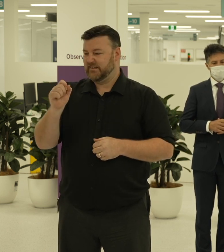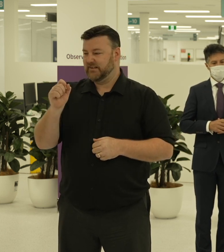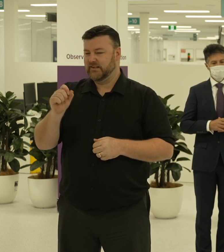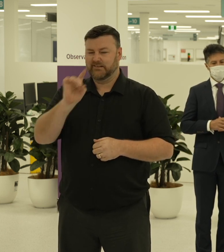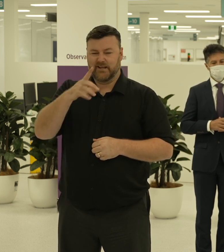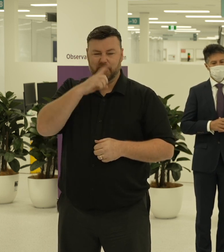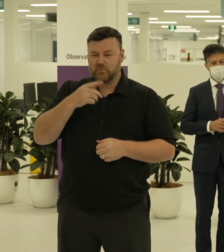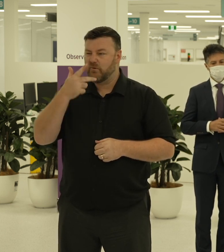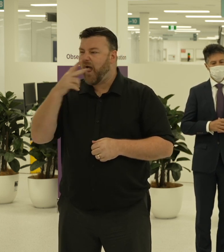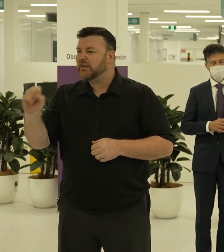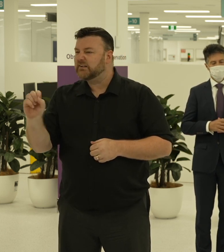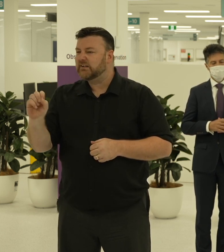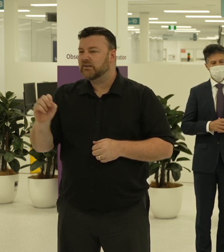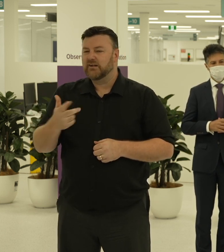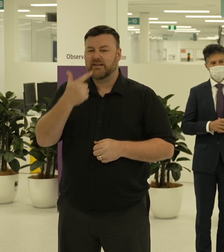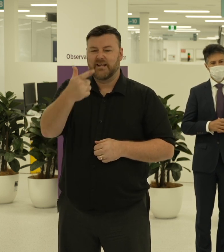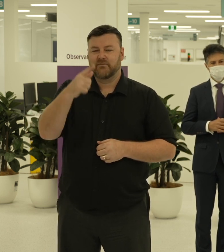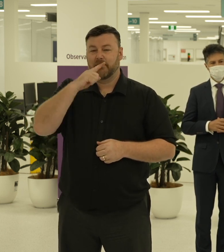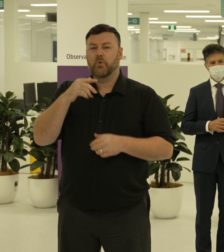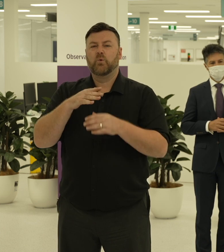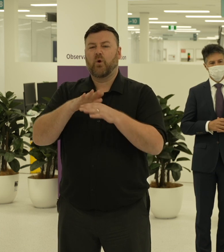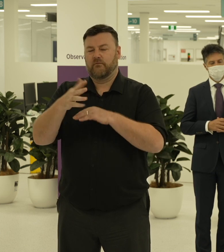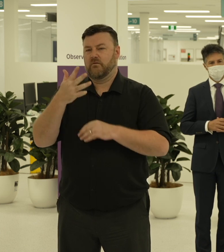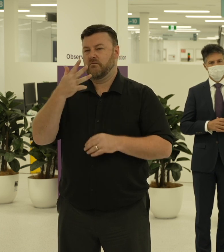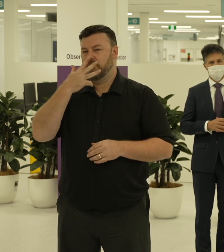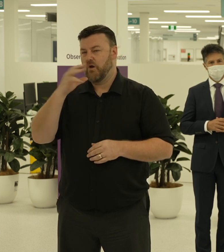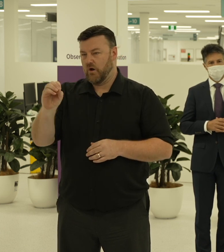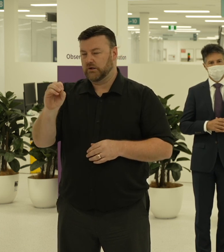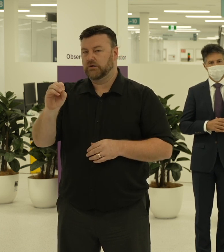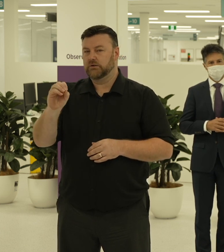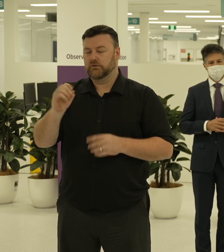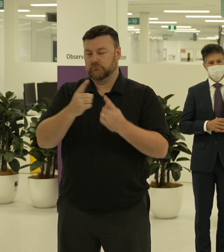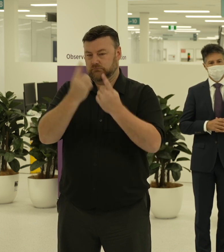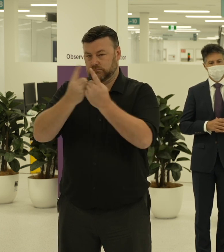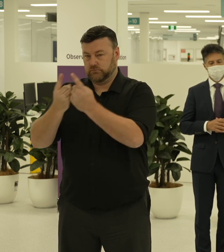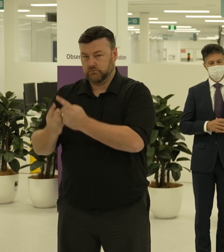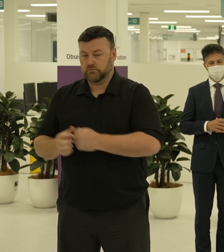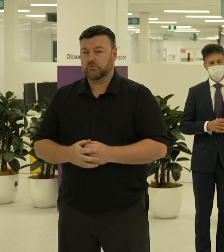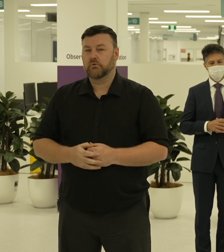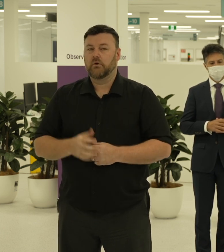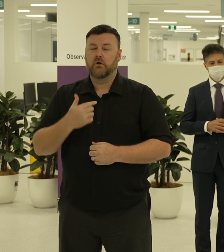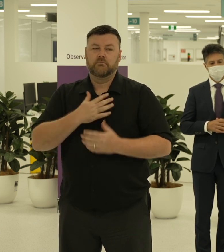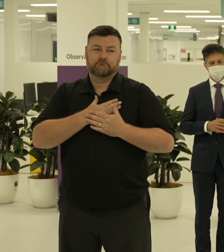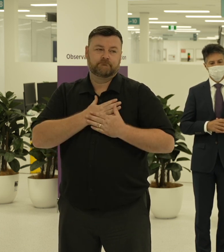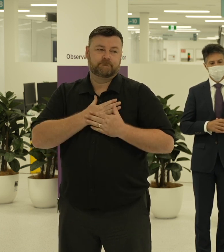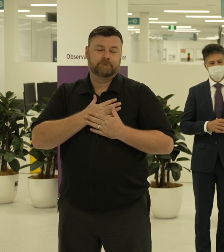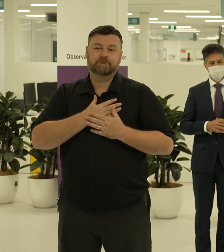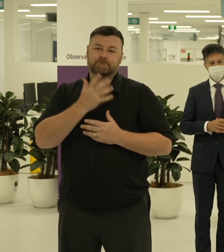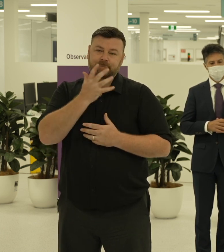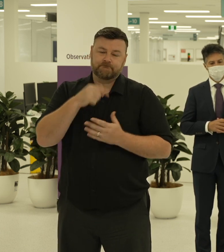their 80s, and 7 people were in their 90s. Can I just express my condolences to those who have lost loved